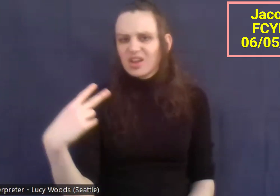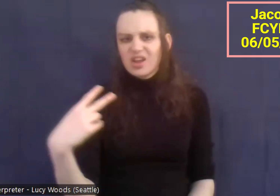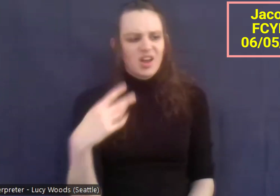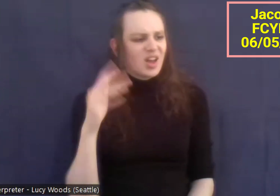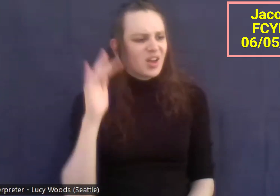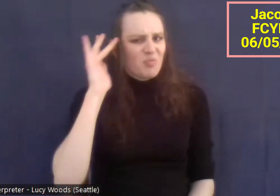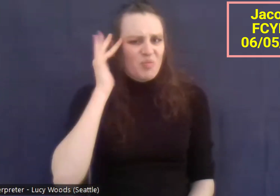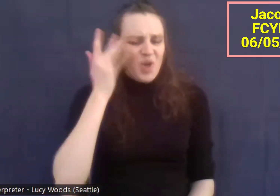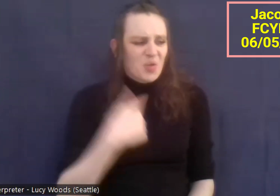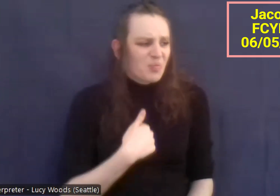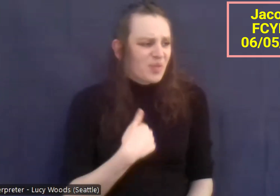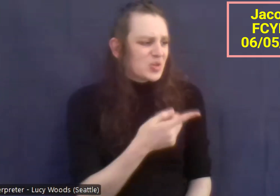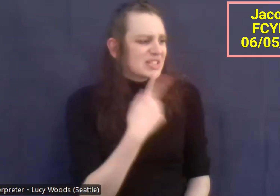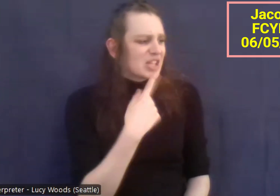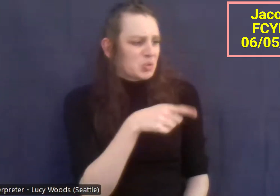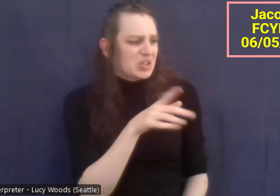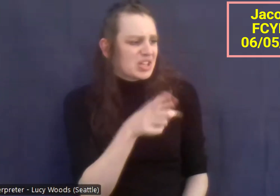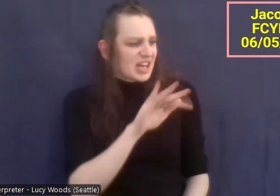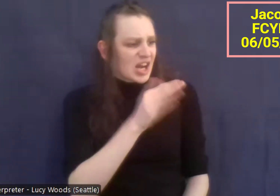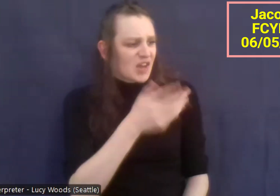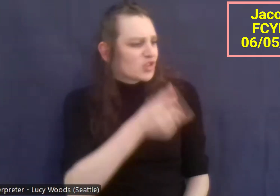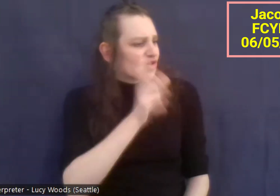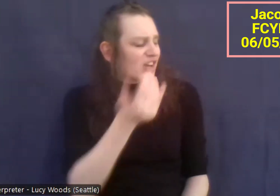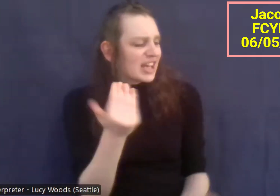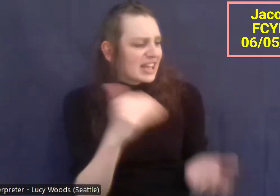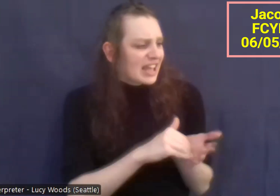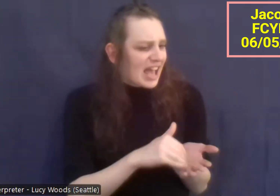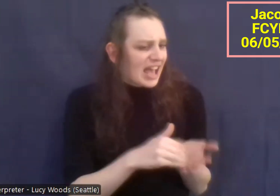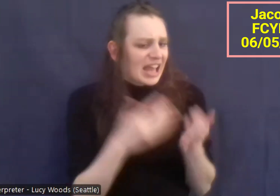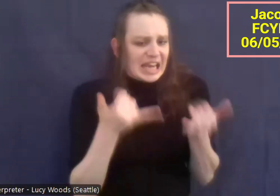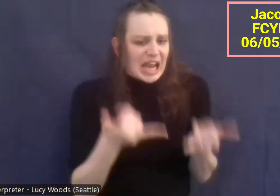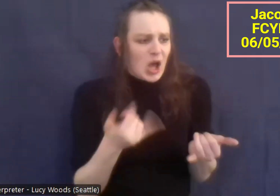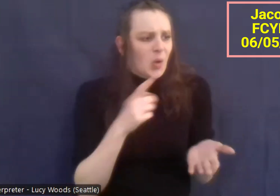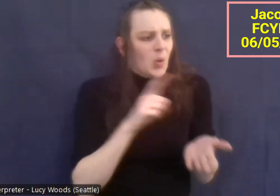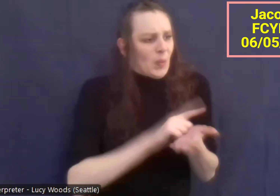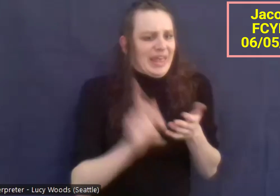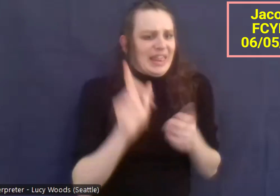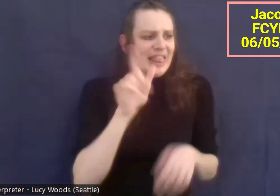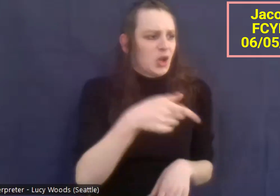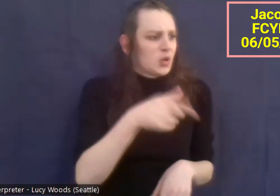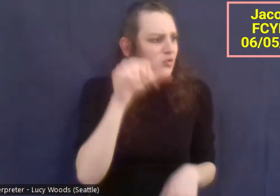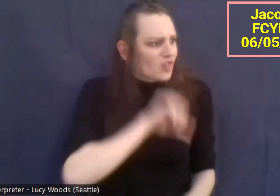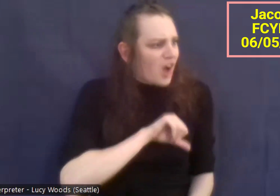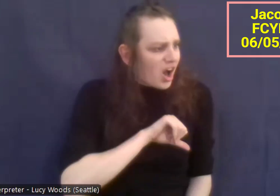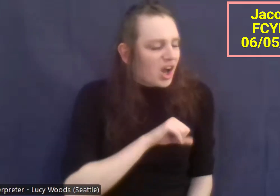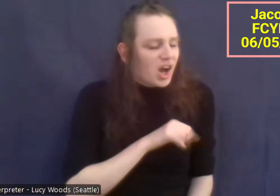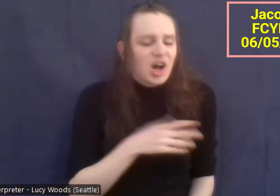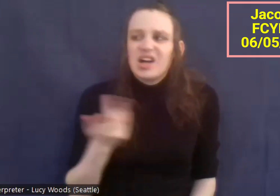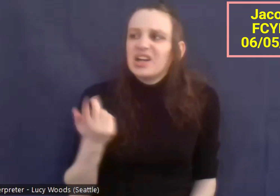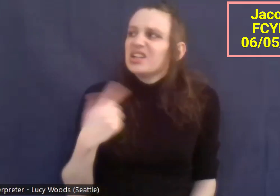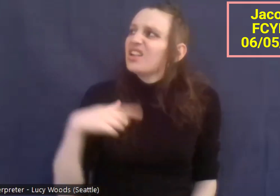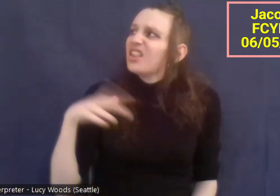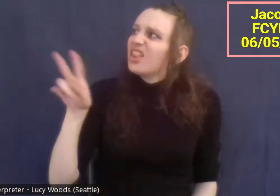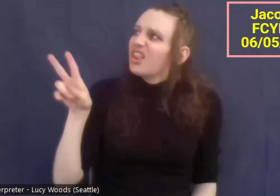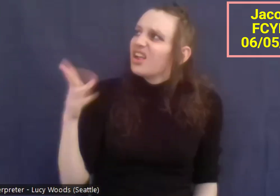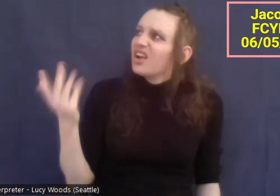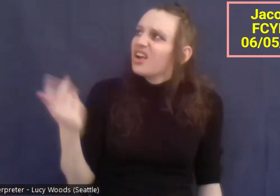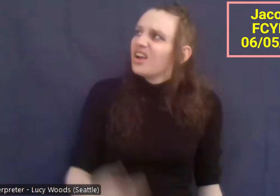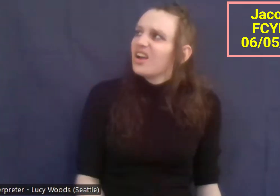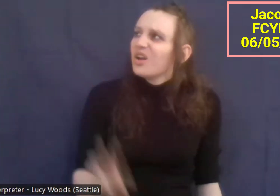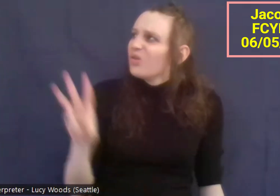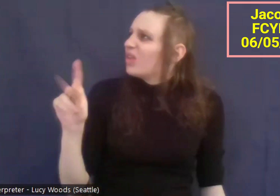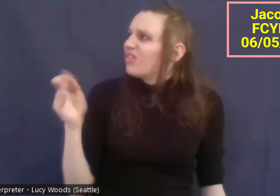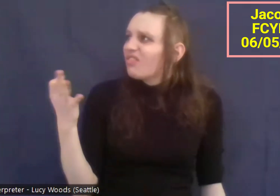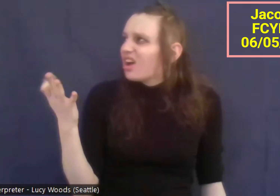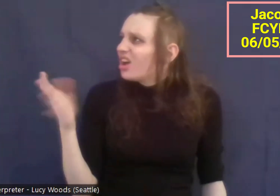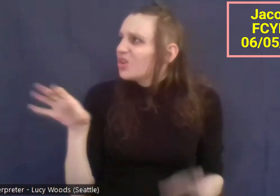that you said you'd never drink again. And here you are less than a week later, drunk." And I looked at him and I said, "What the fuck are you going to do